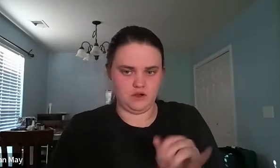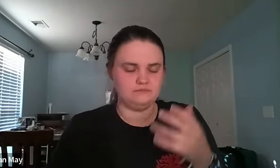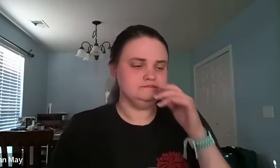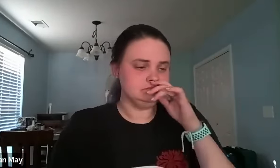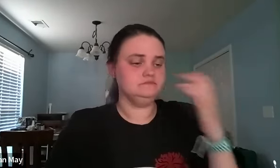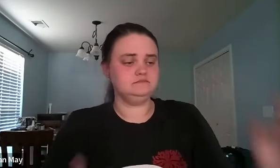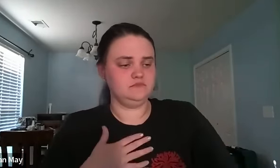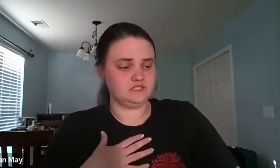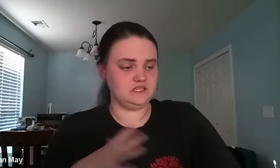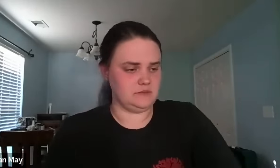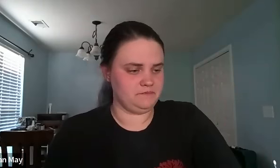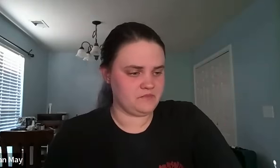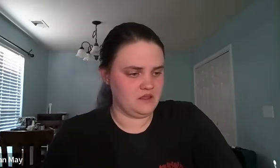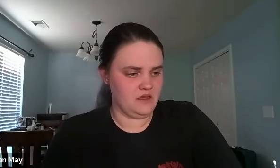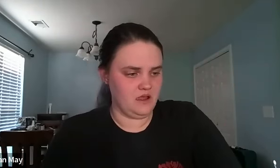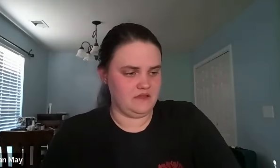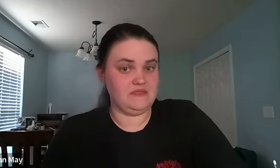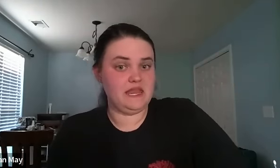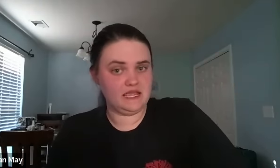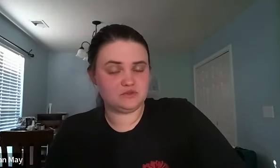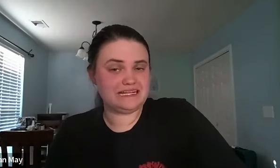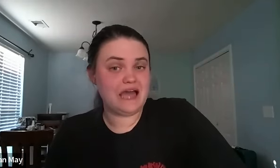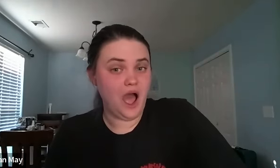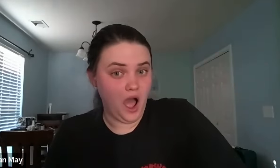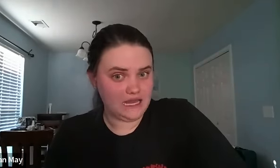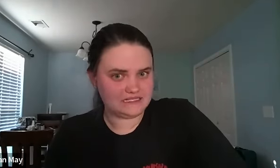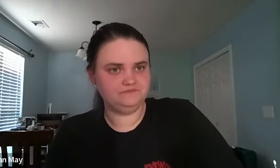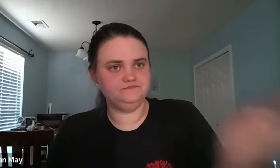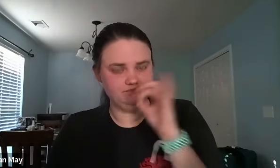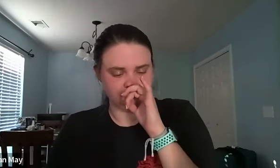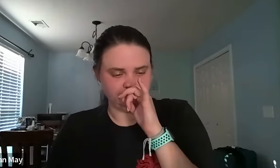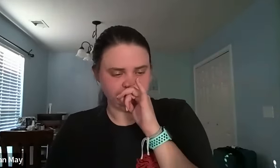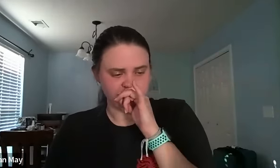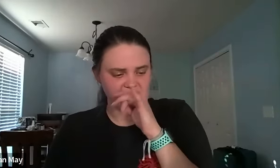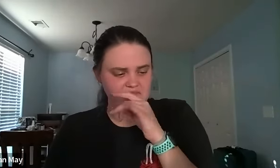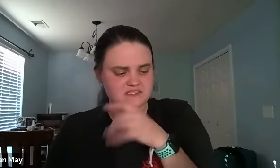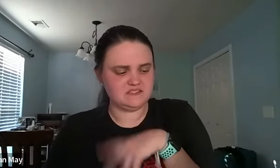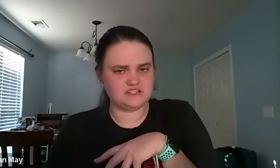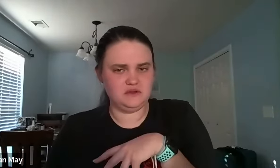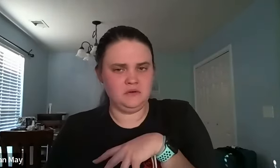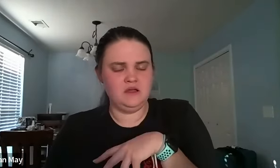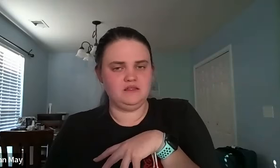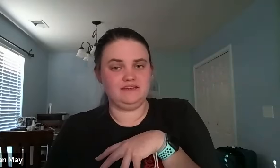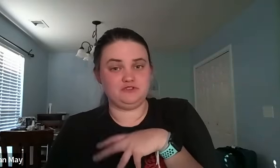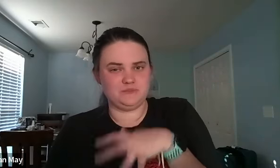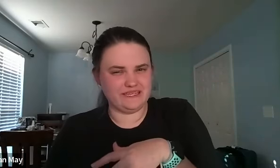overall. Excuse me. All right, then the next one is hot. And this is also like for